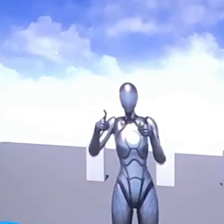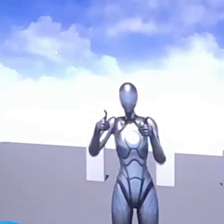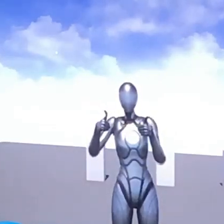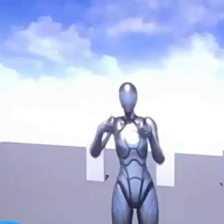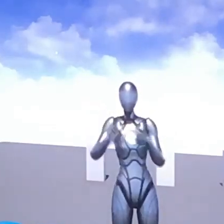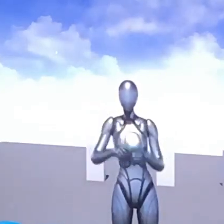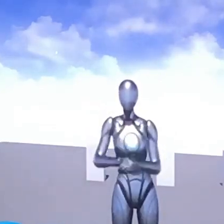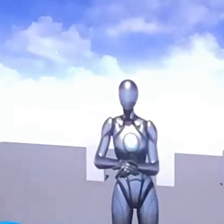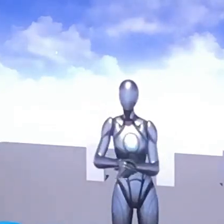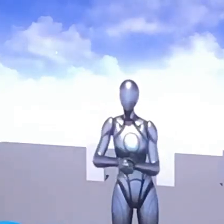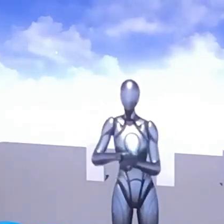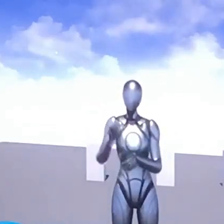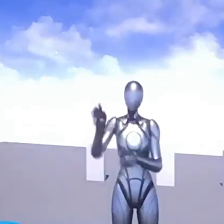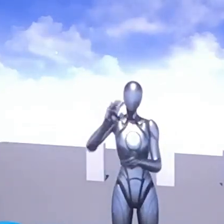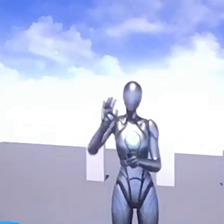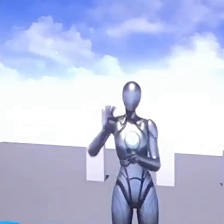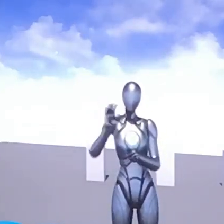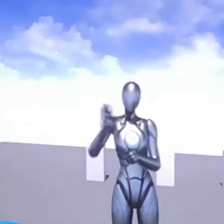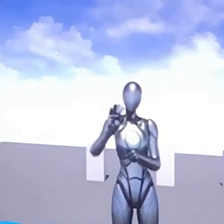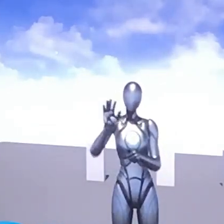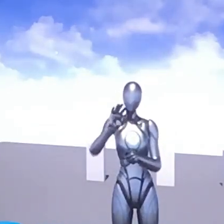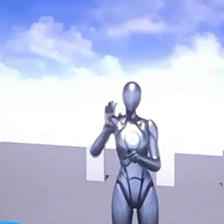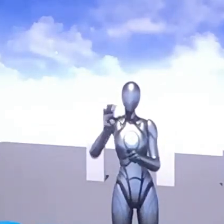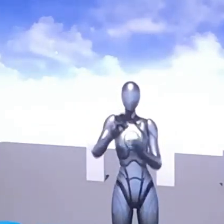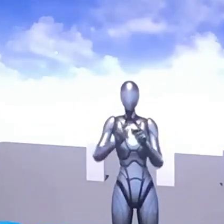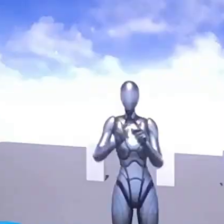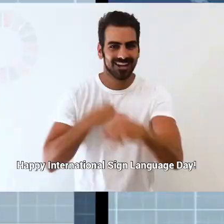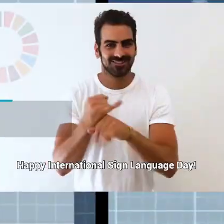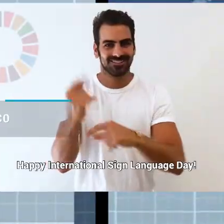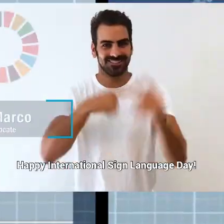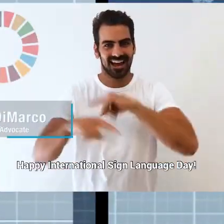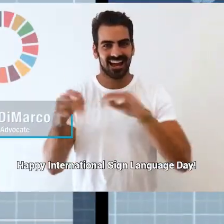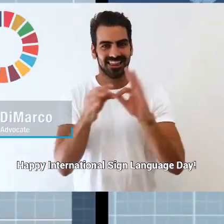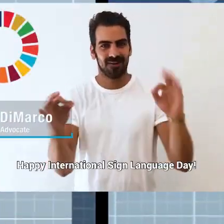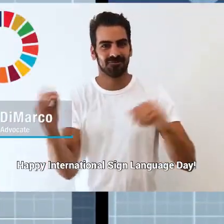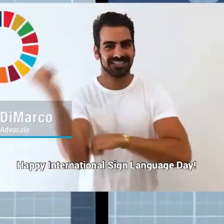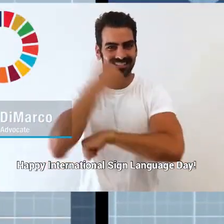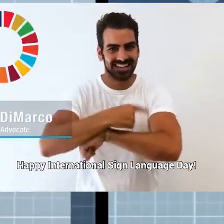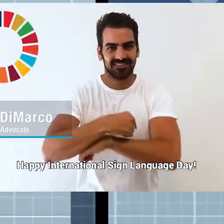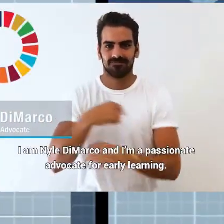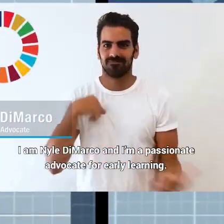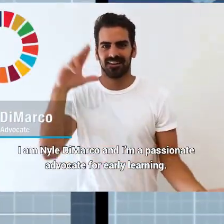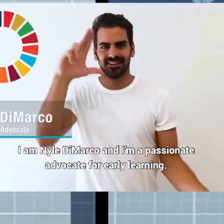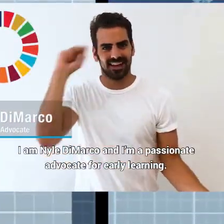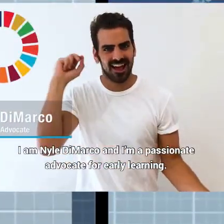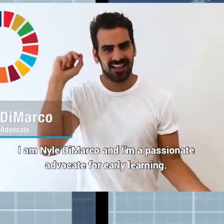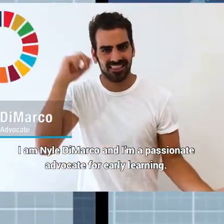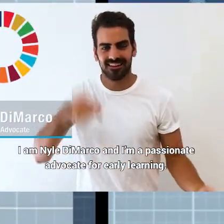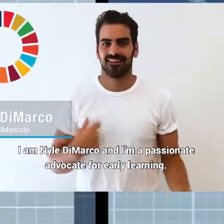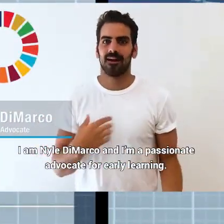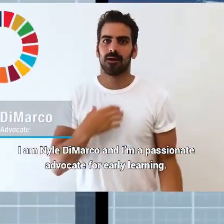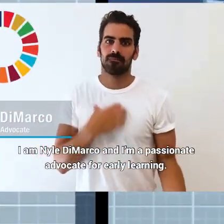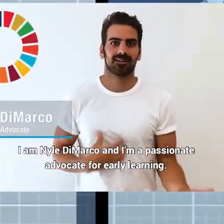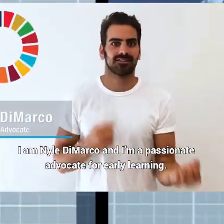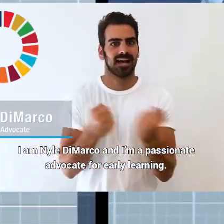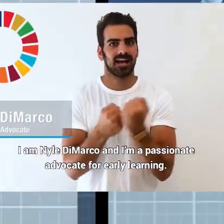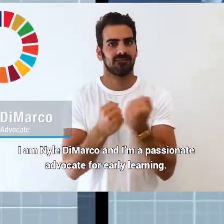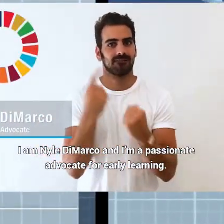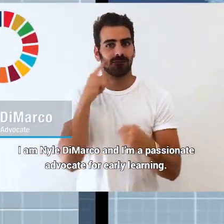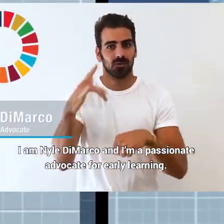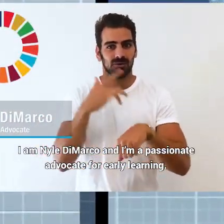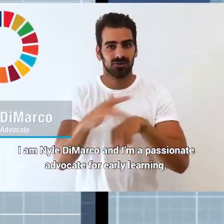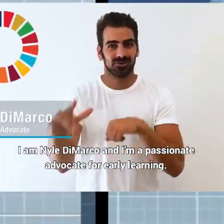the monitor, or maybe clipped on top for a webcam-like view. Here you can see the improvements between version 1 and version 2 of our